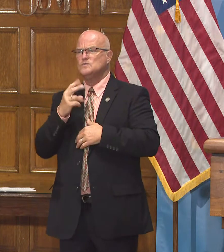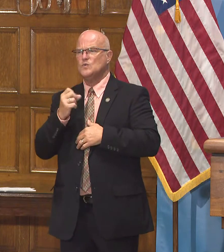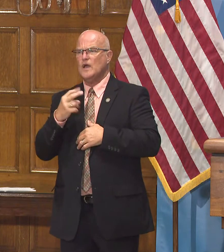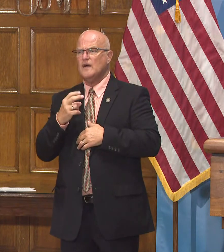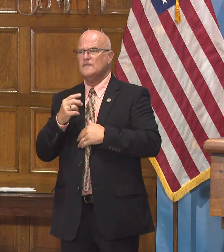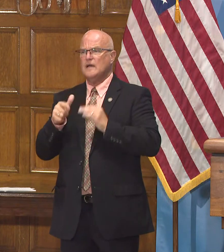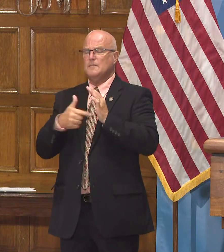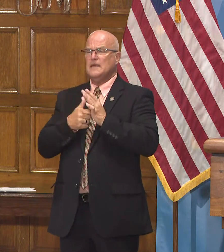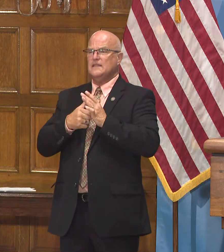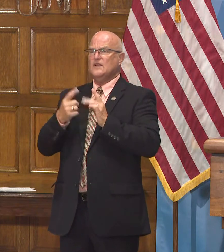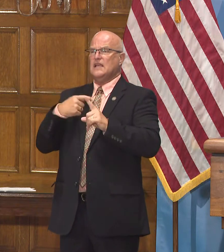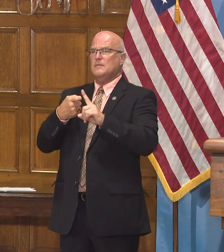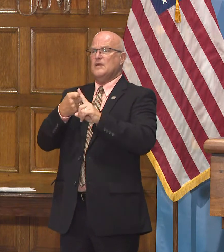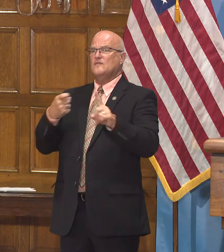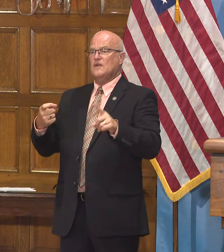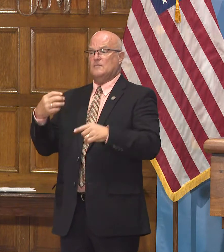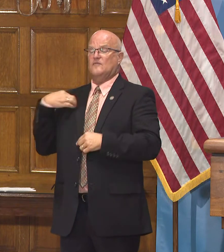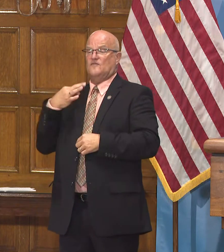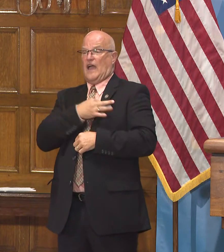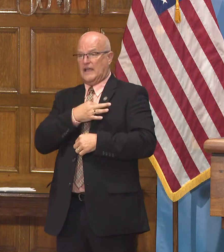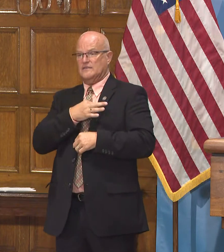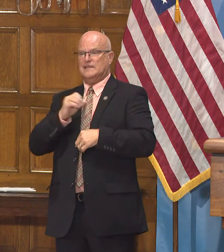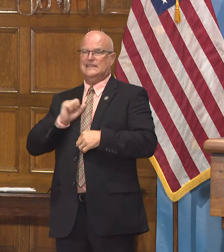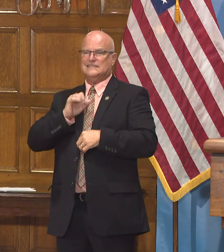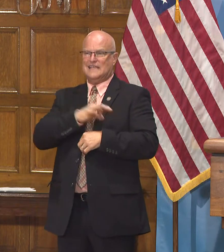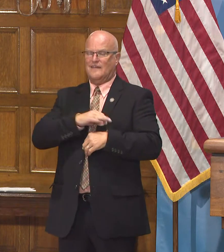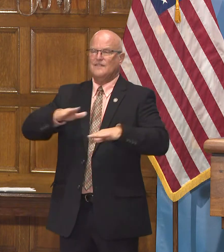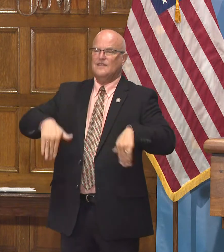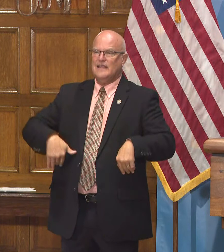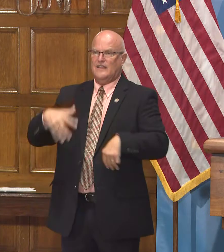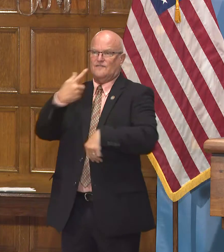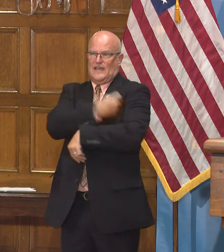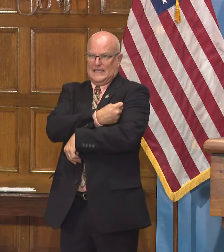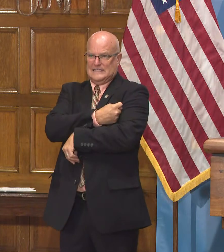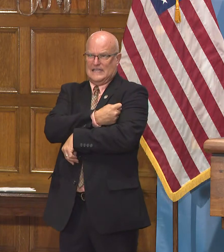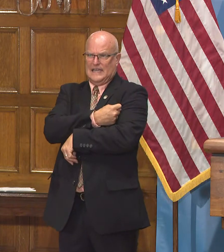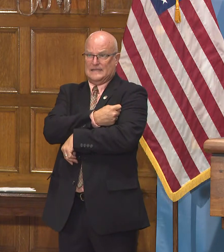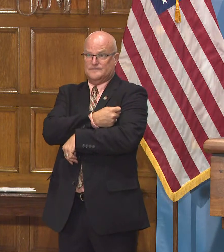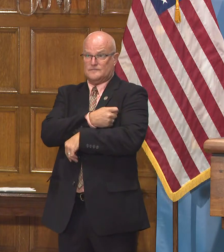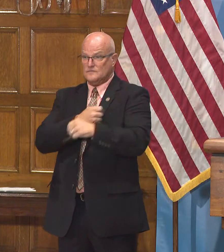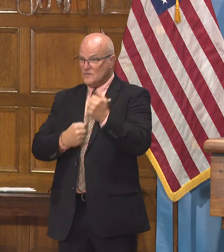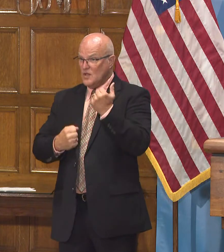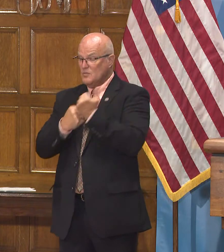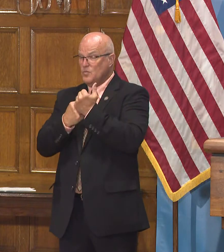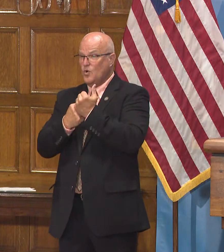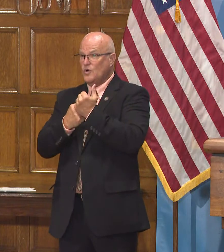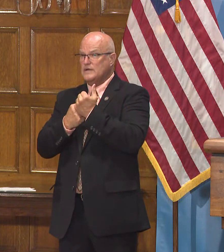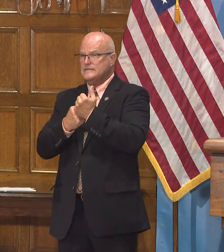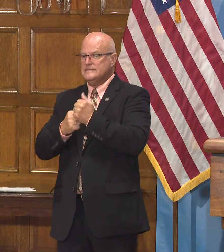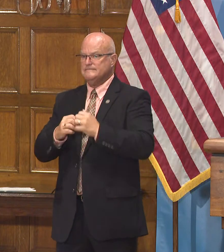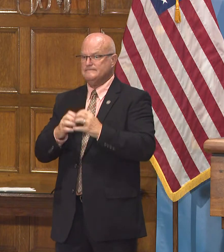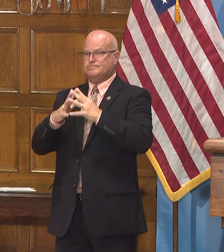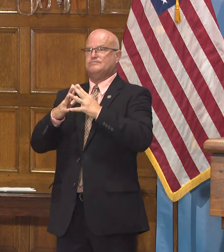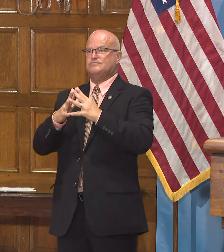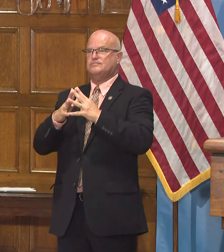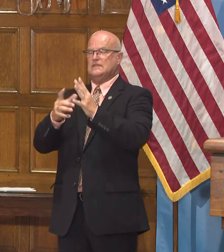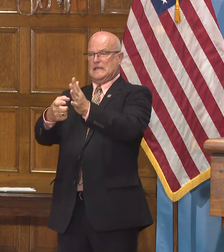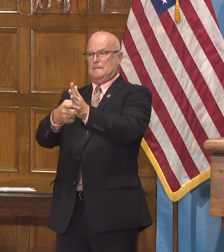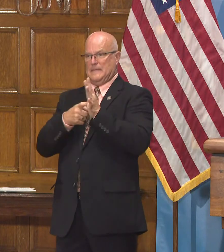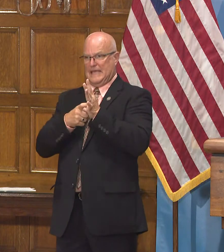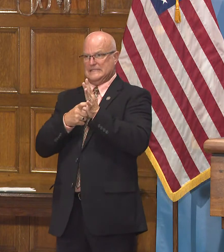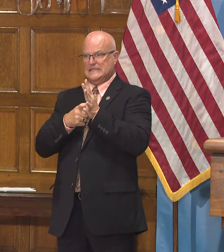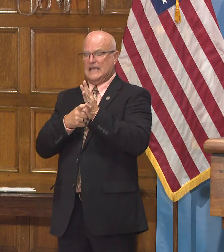these cases are stemming from faculty and staff that are not vaccinated. Would you support implementing that mandate if these cases